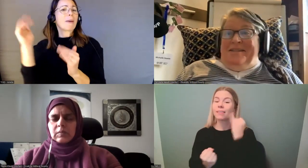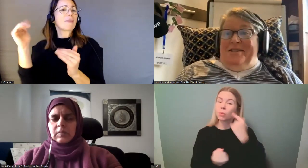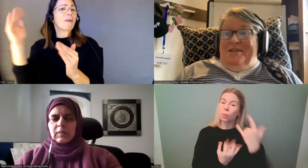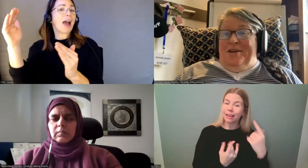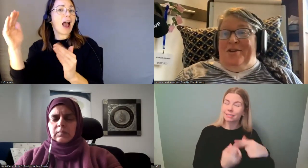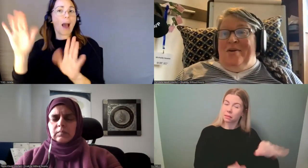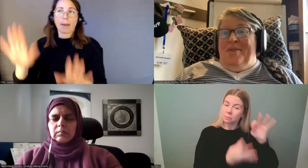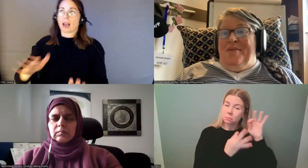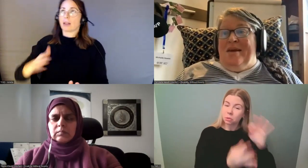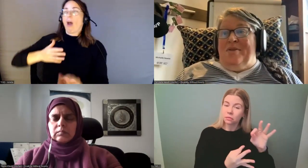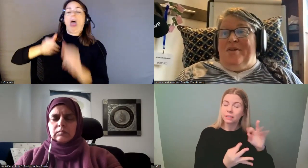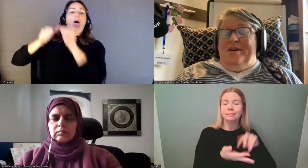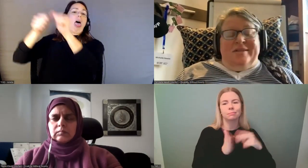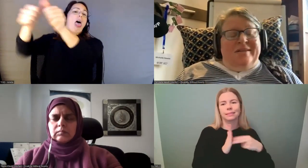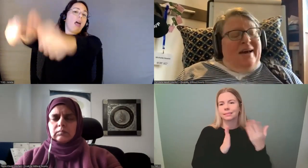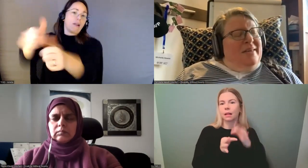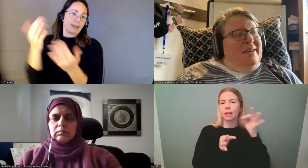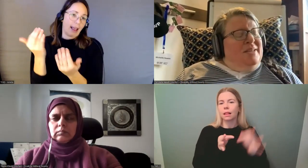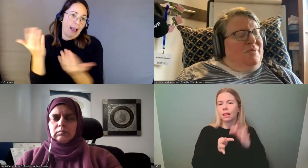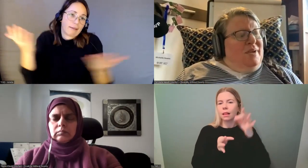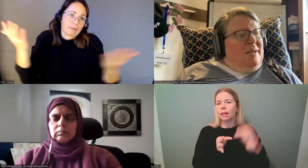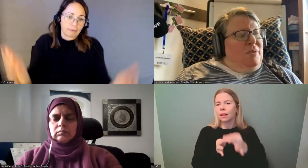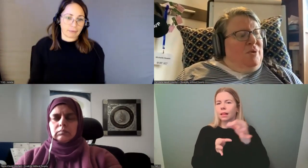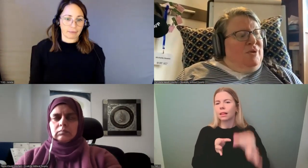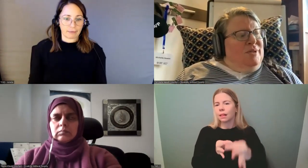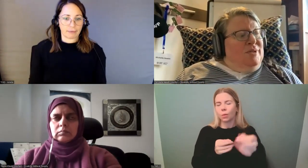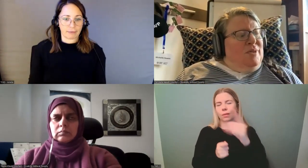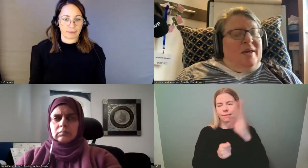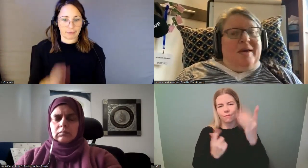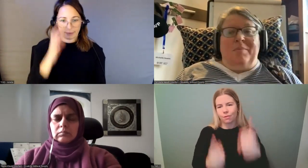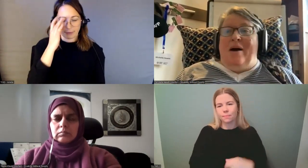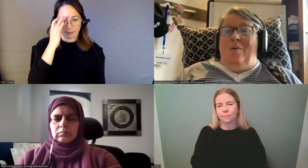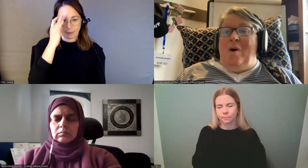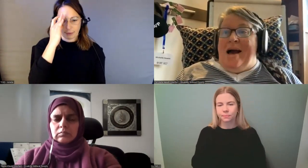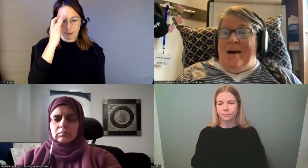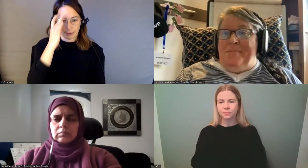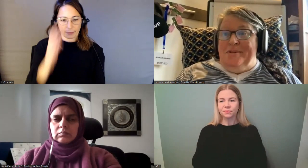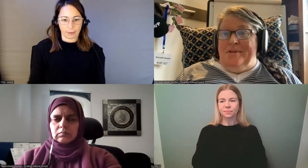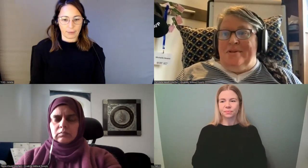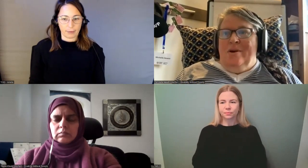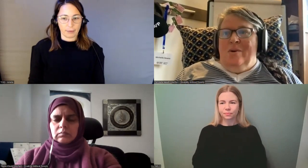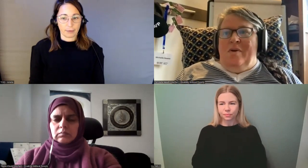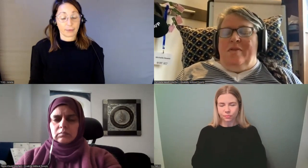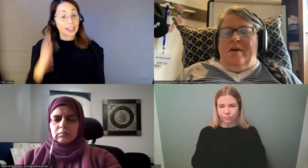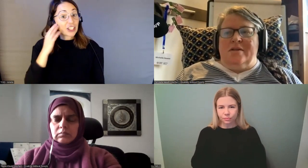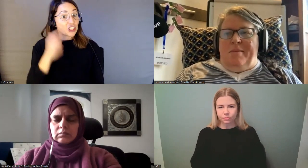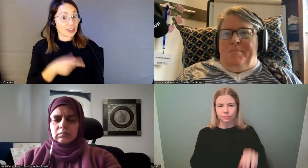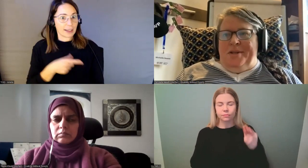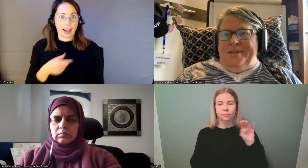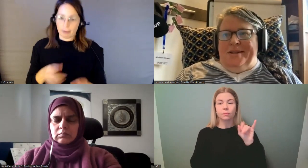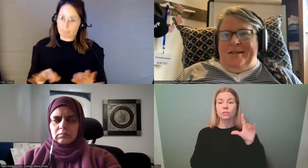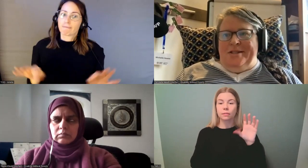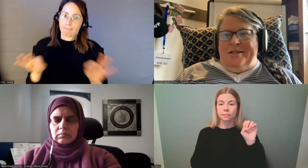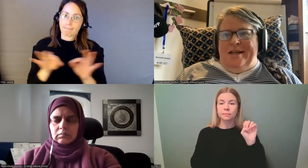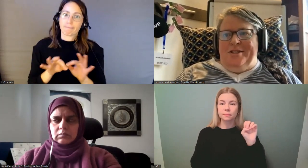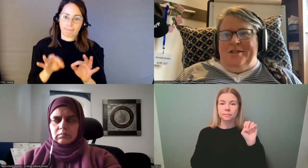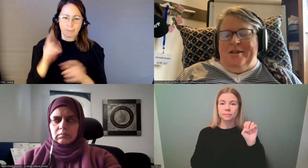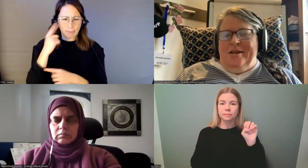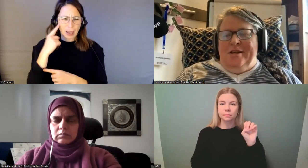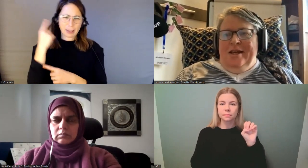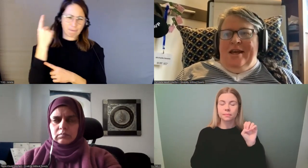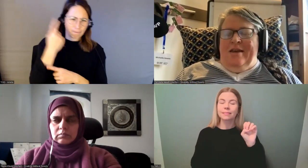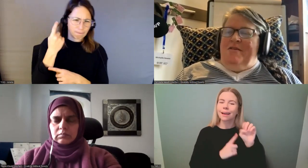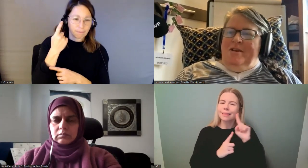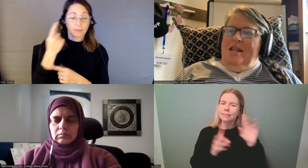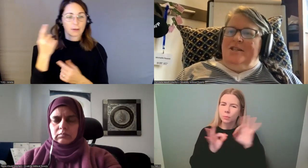And I think it's really important to think about what happens when things get put into